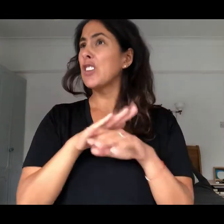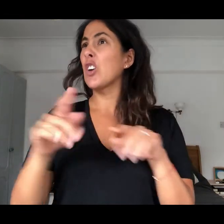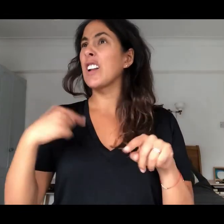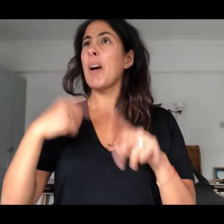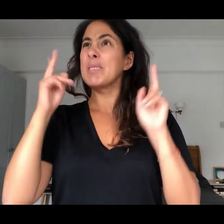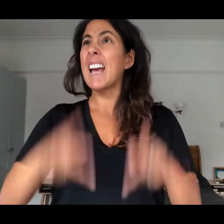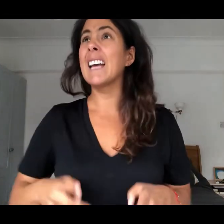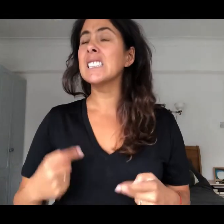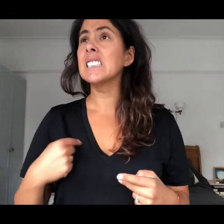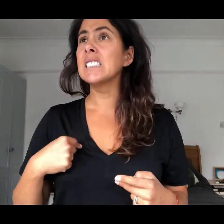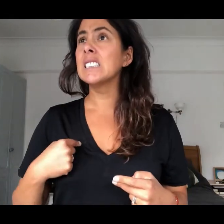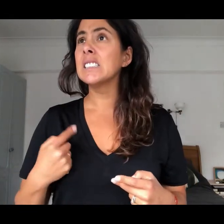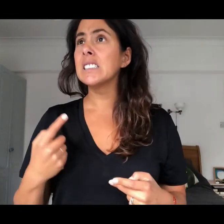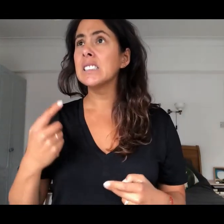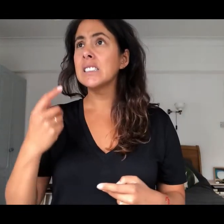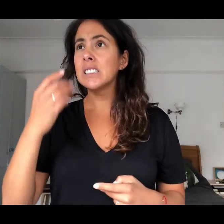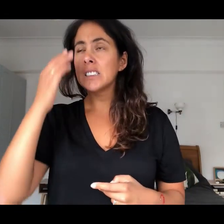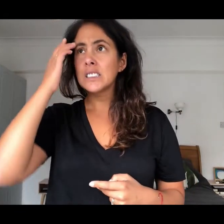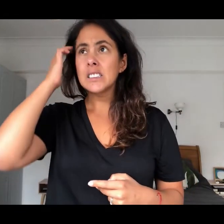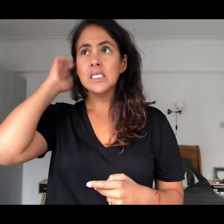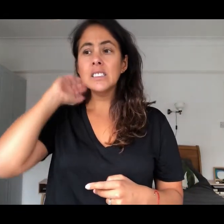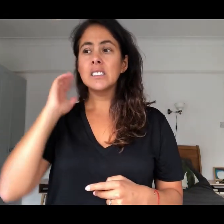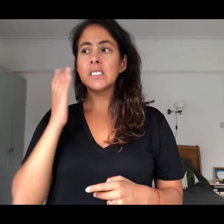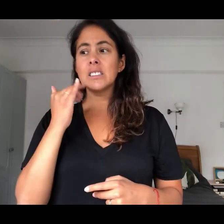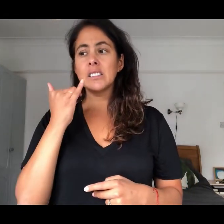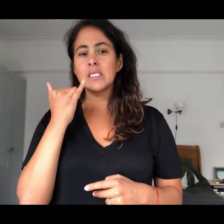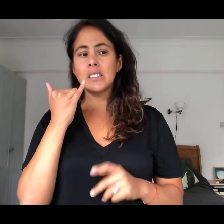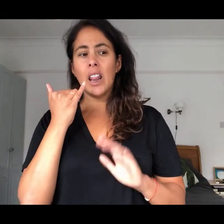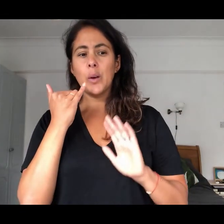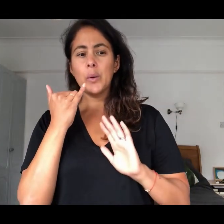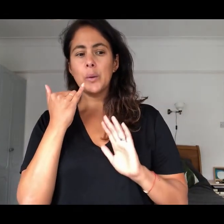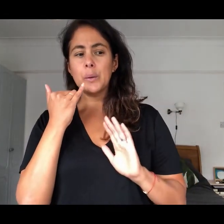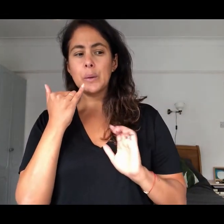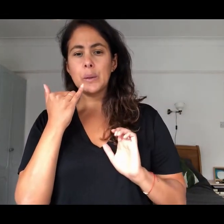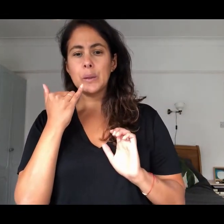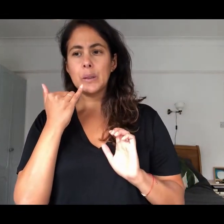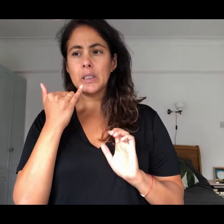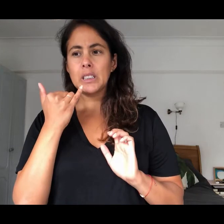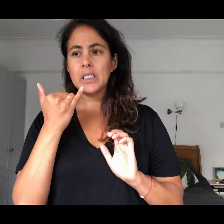I'm dead, will it? Hello? Hello?